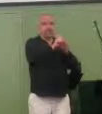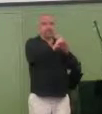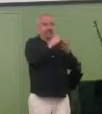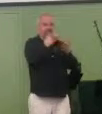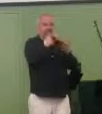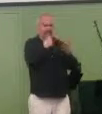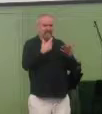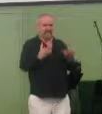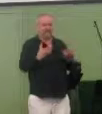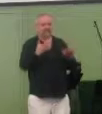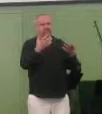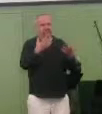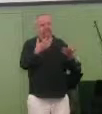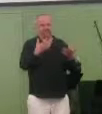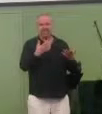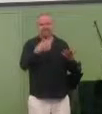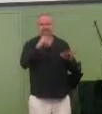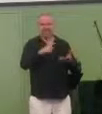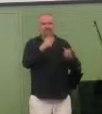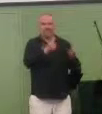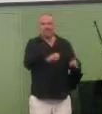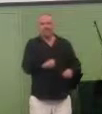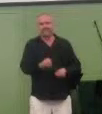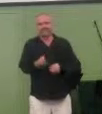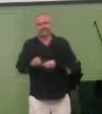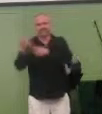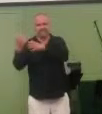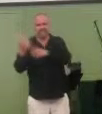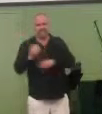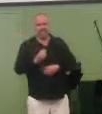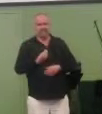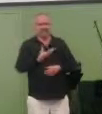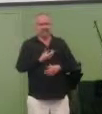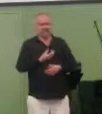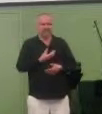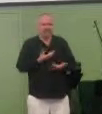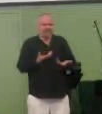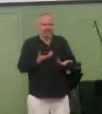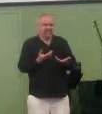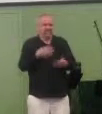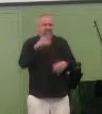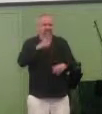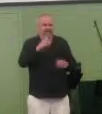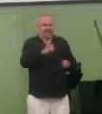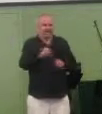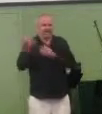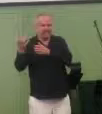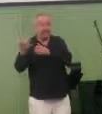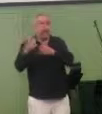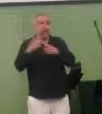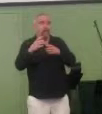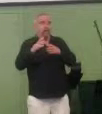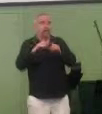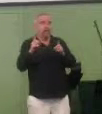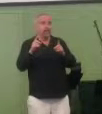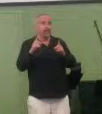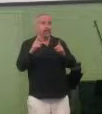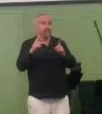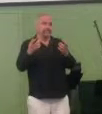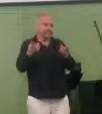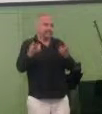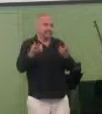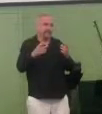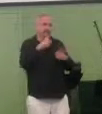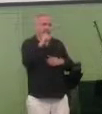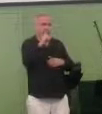mandate transsexuality out of existence. And then there was Lou Sullivan.